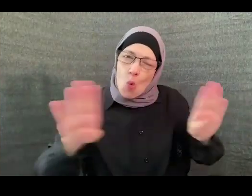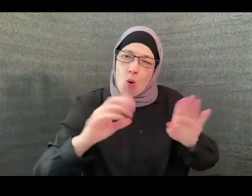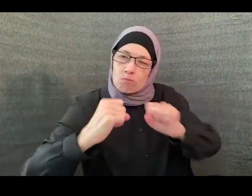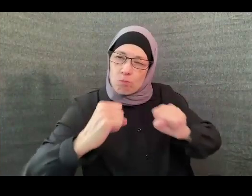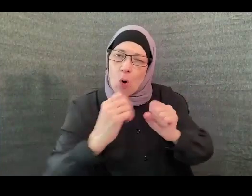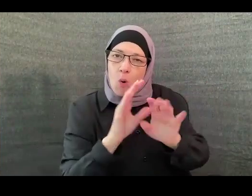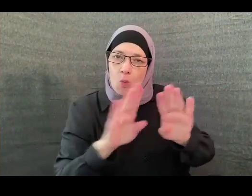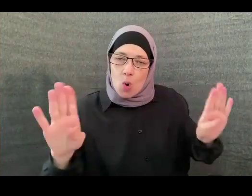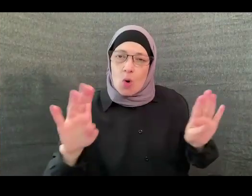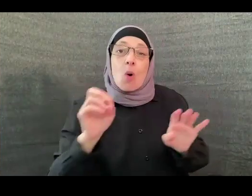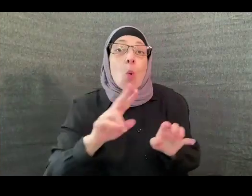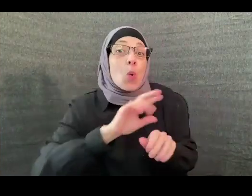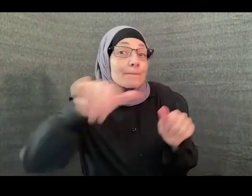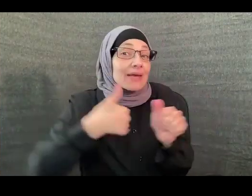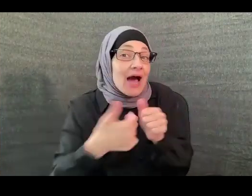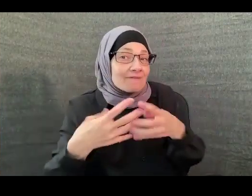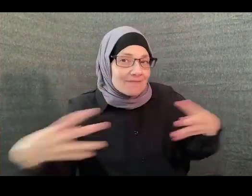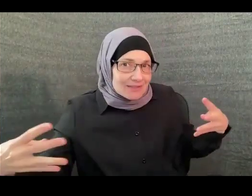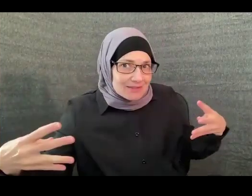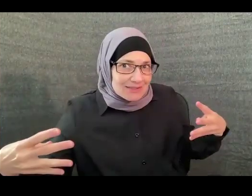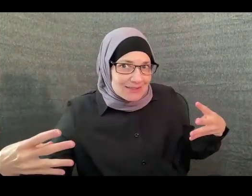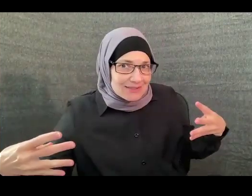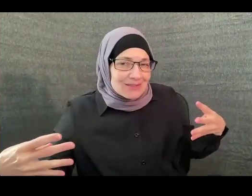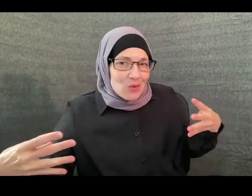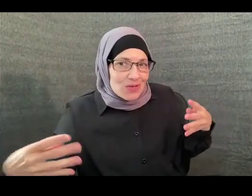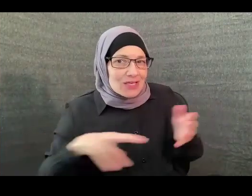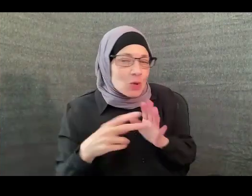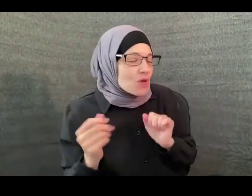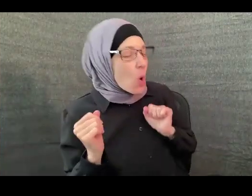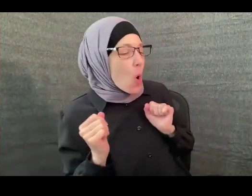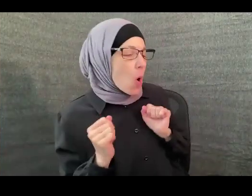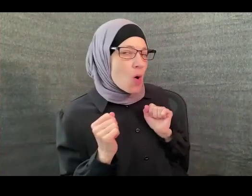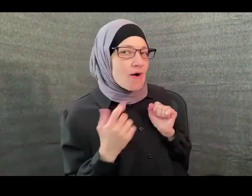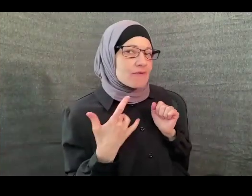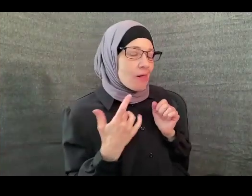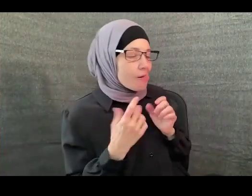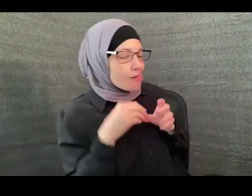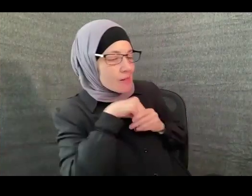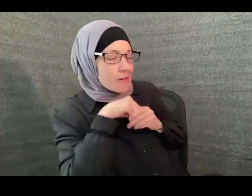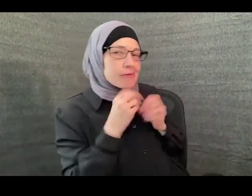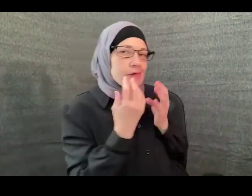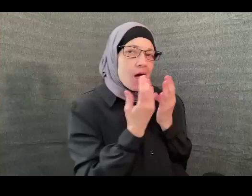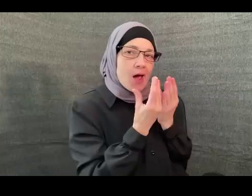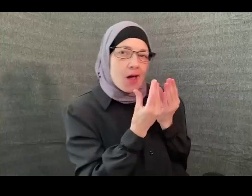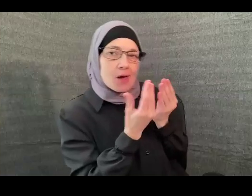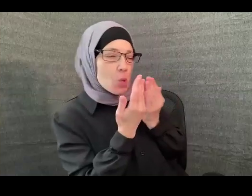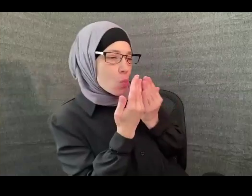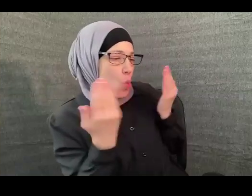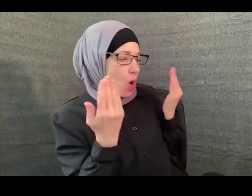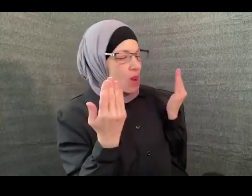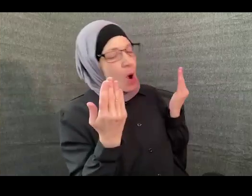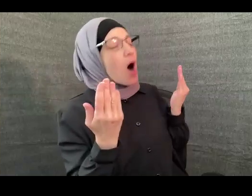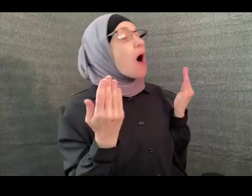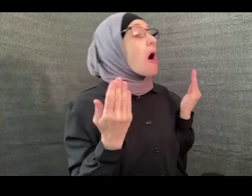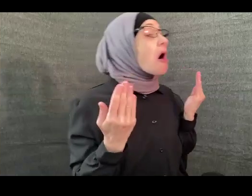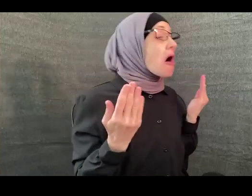And there are two remarks in this ayah where Allah subhanahu wa ta'ala says, they don't fight you